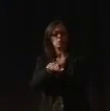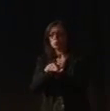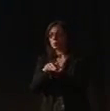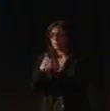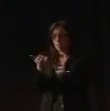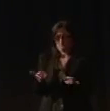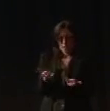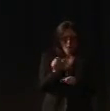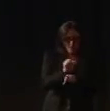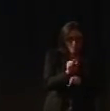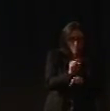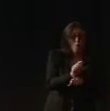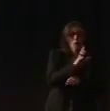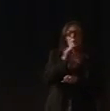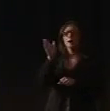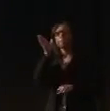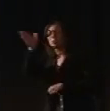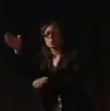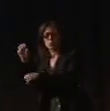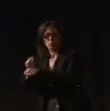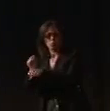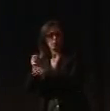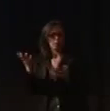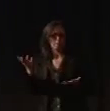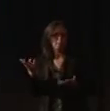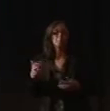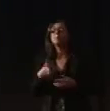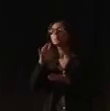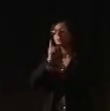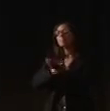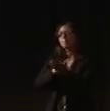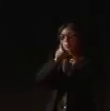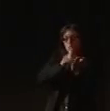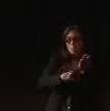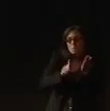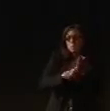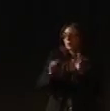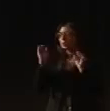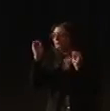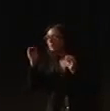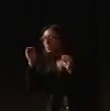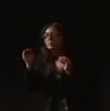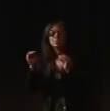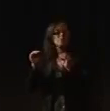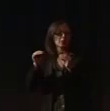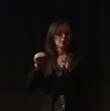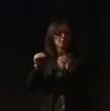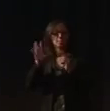you some thought about research, education, and the role of institutions like MIT.